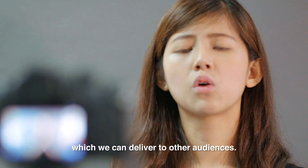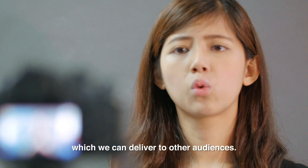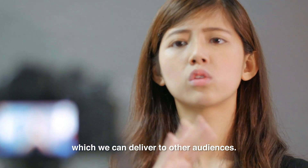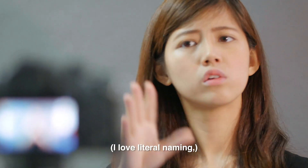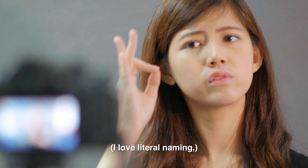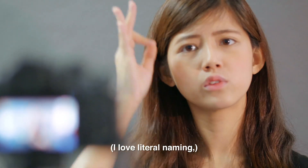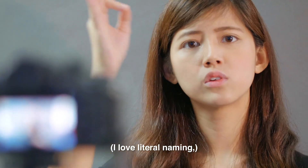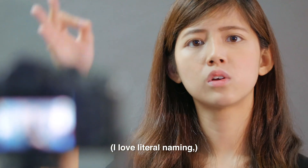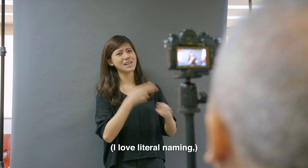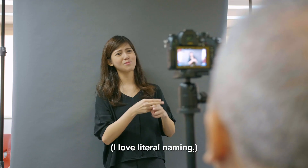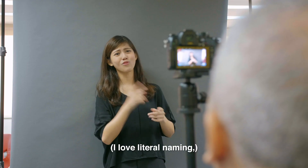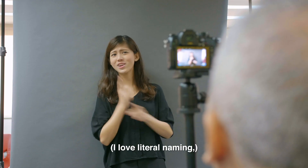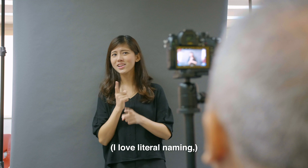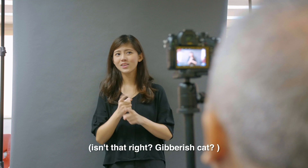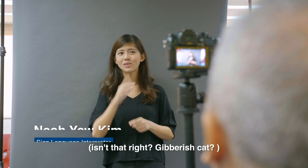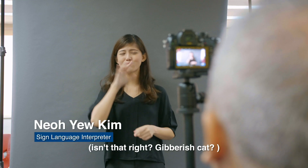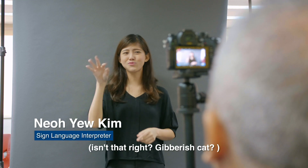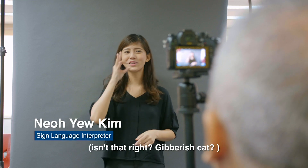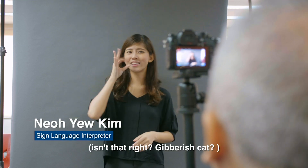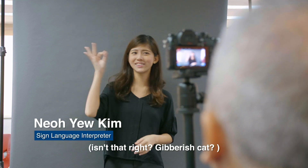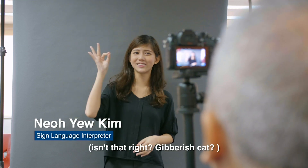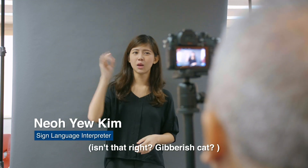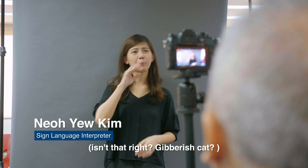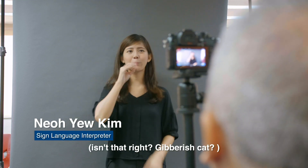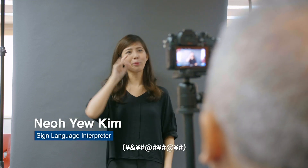deliver to other audiences.